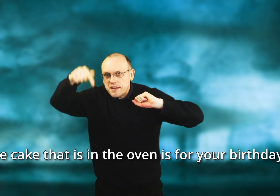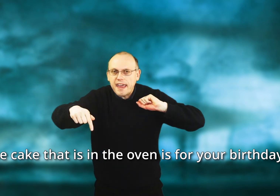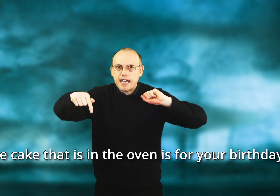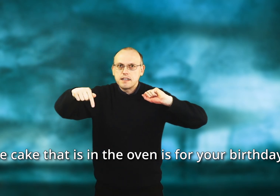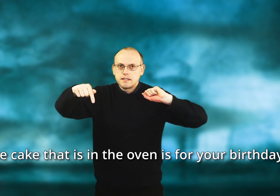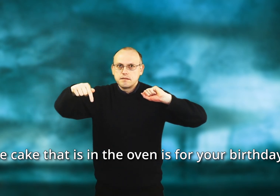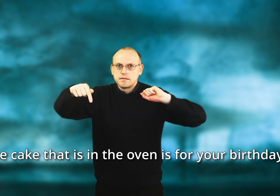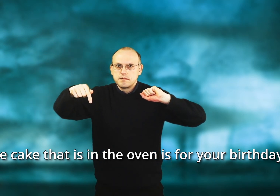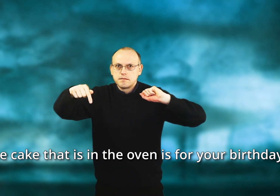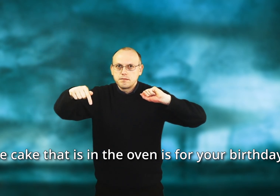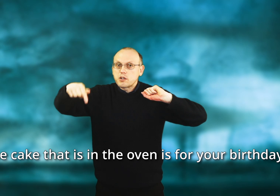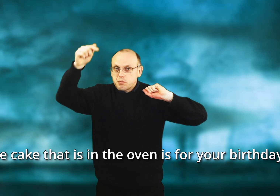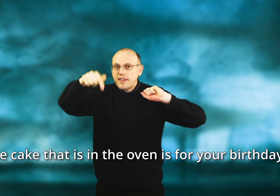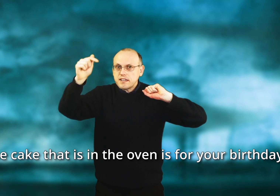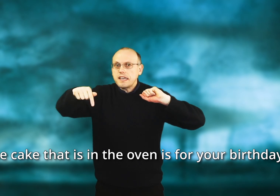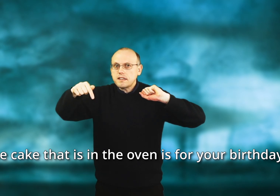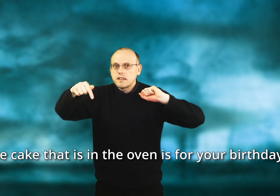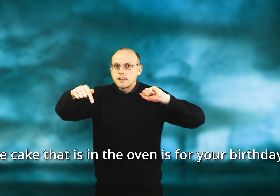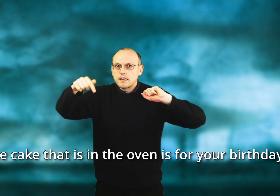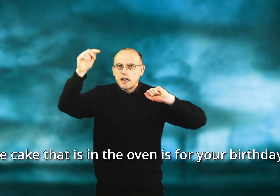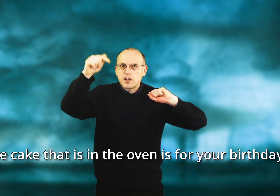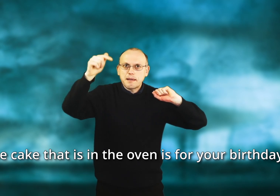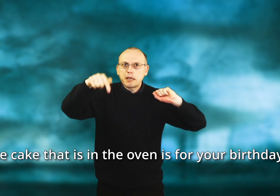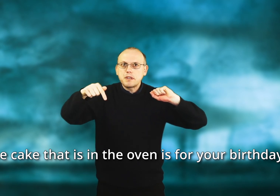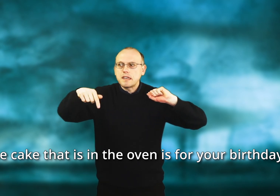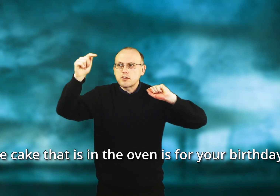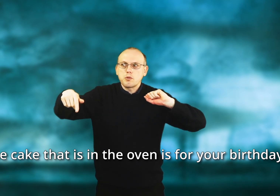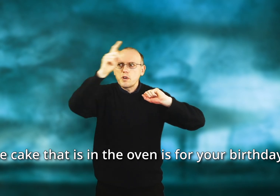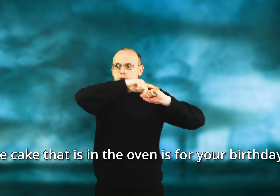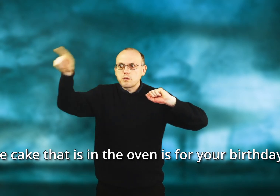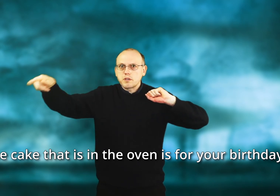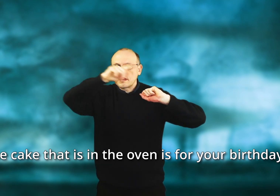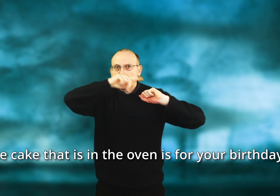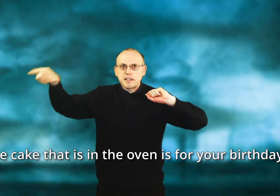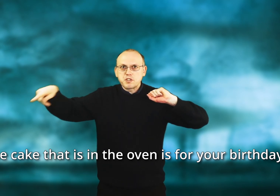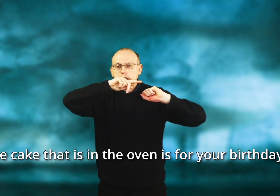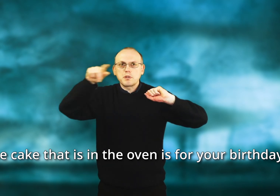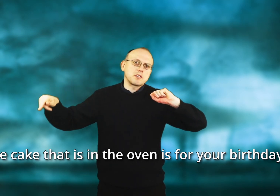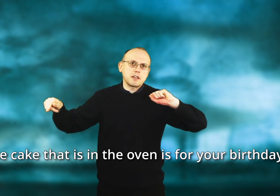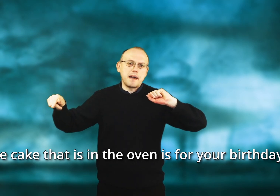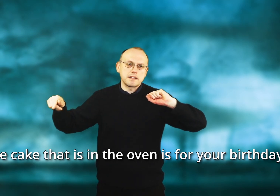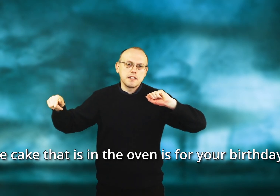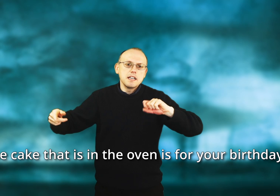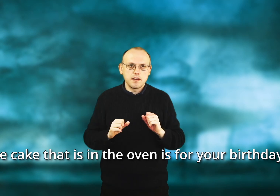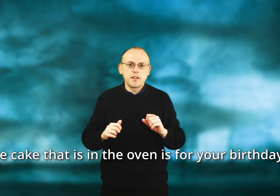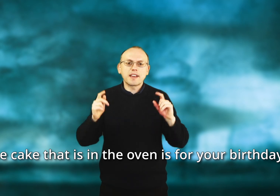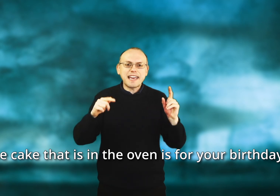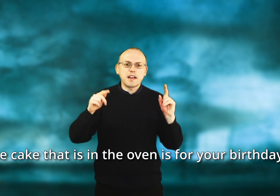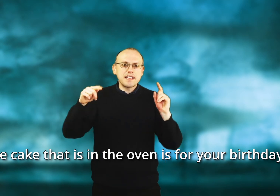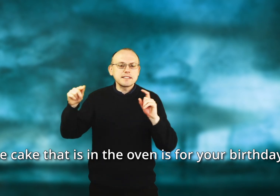there. Because without it, I've got ambiguity. I don't know which one we're talking about, which cake we're talking about. So the cake that is in the